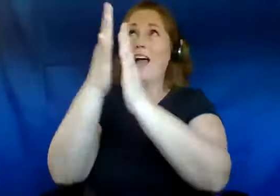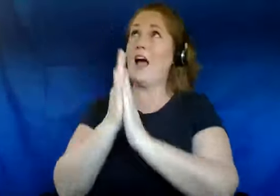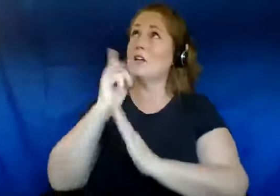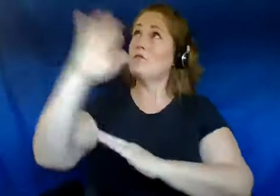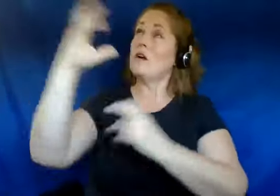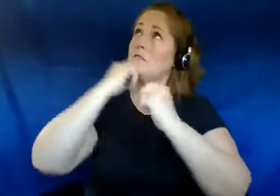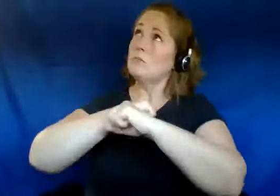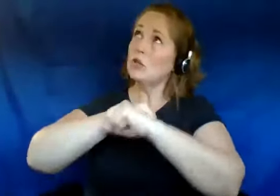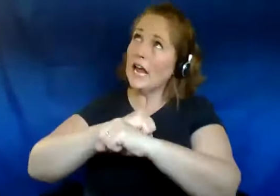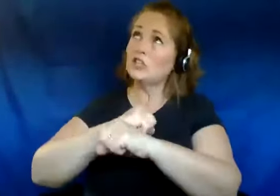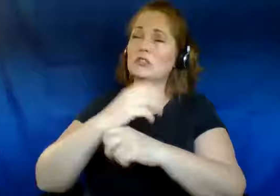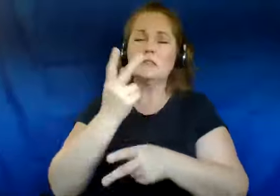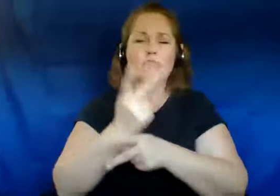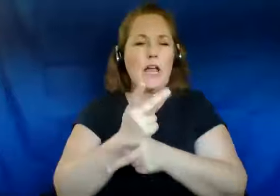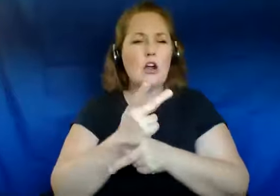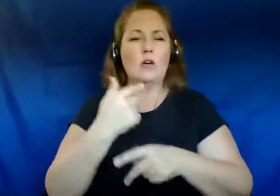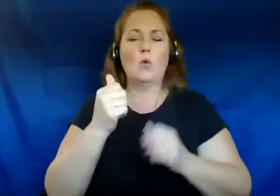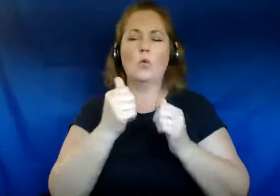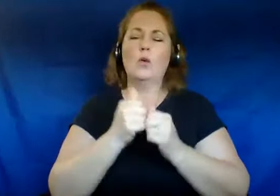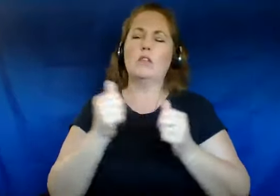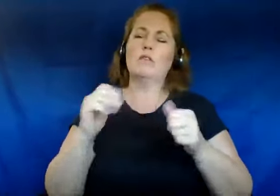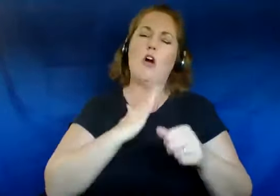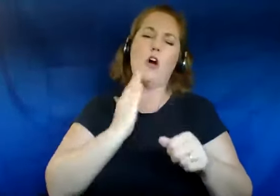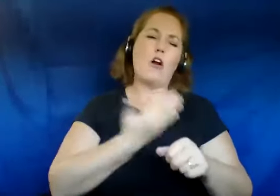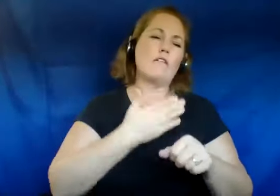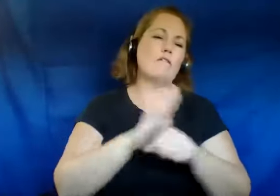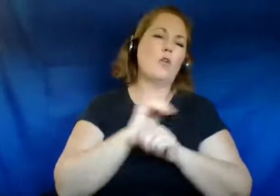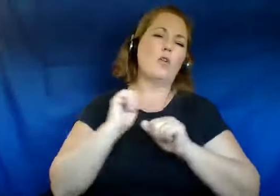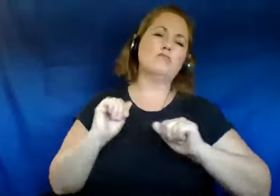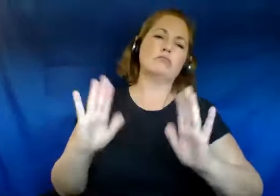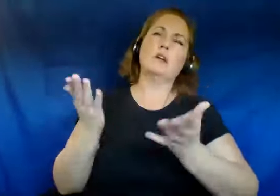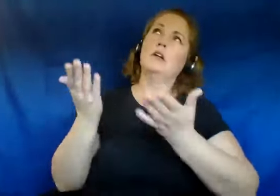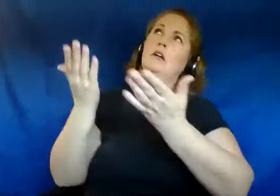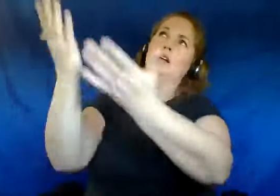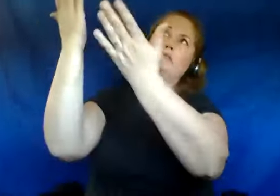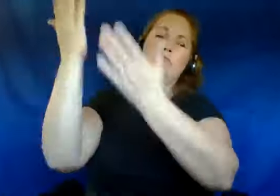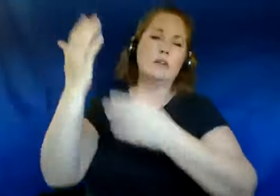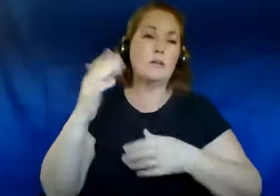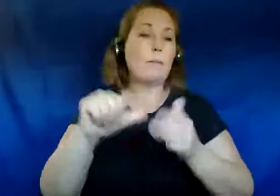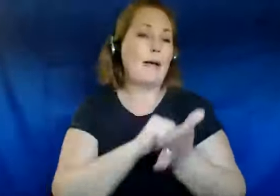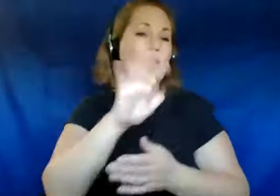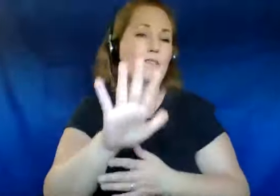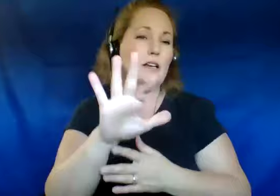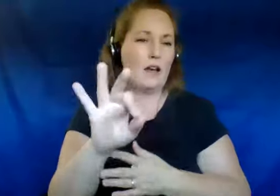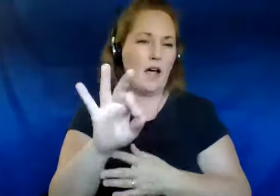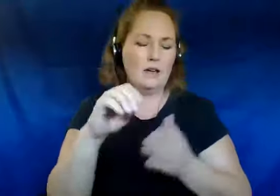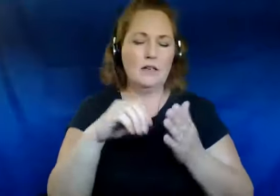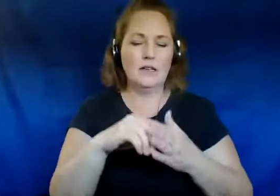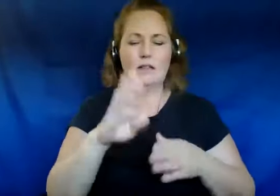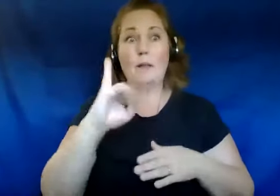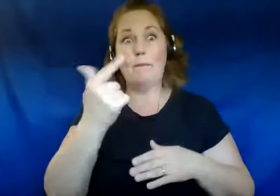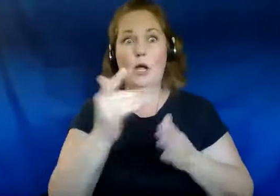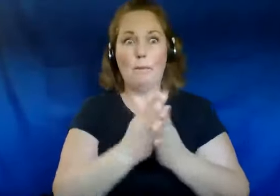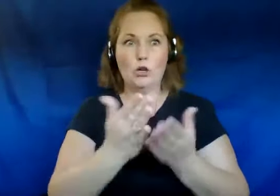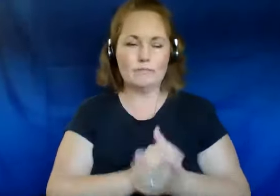with complete abandon. I must give up. Page 59 in the big